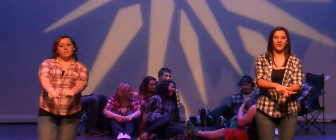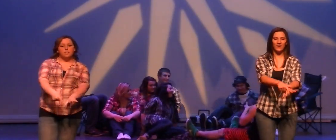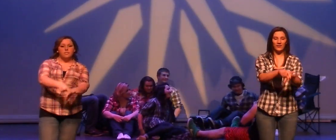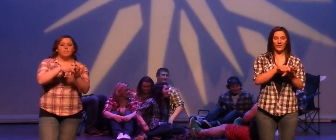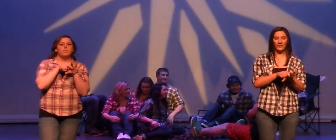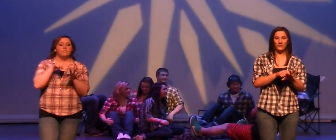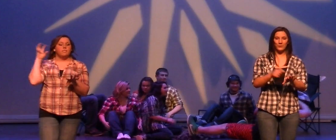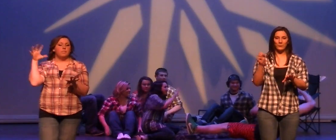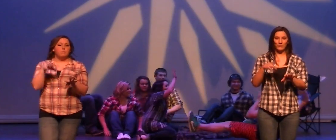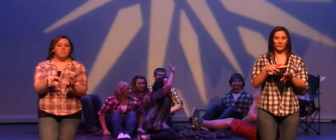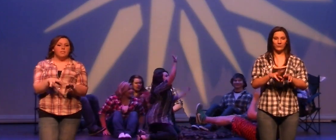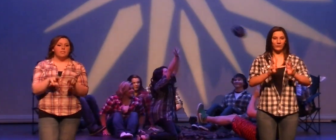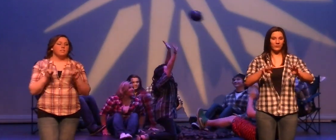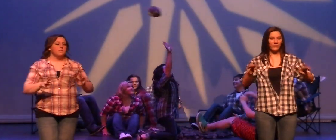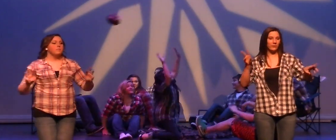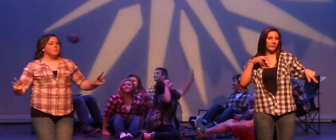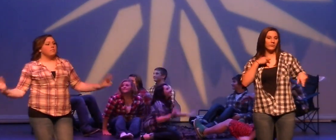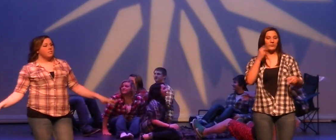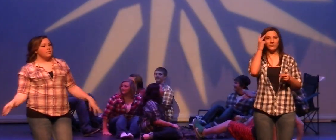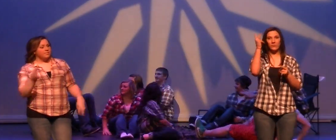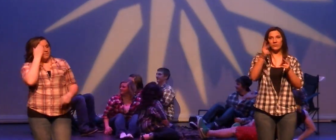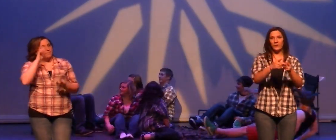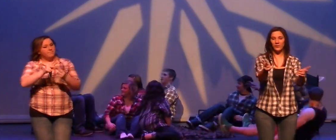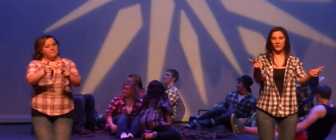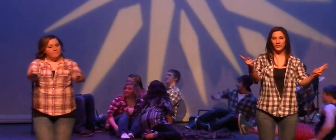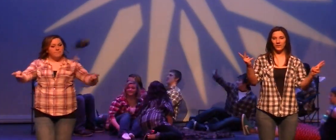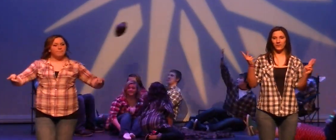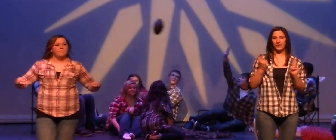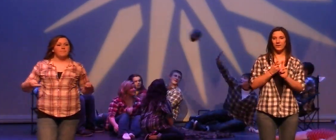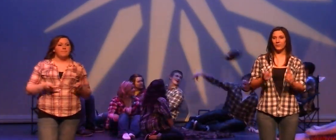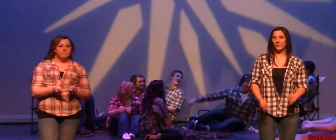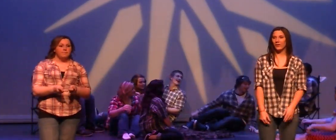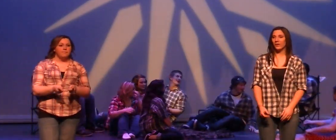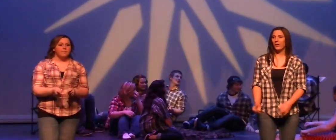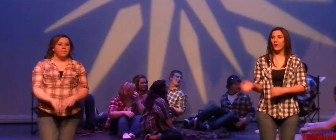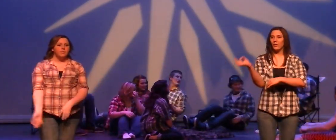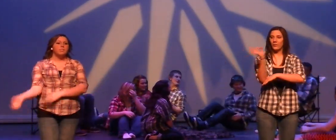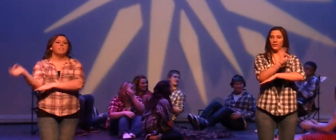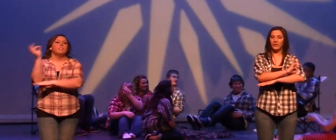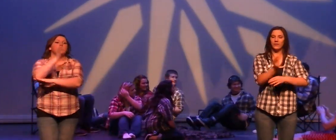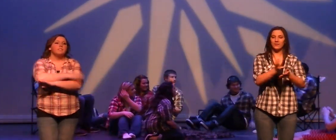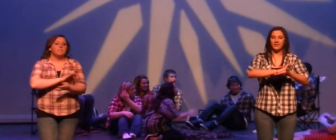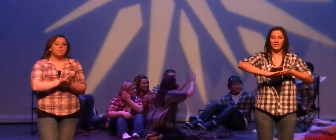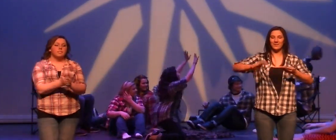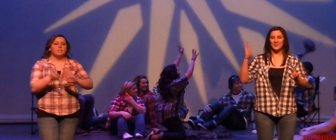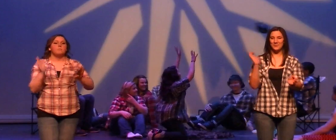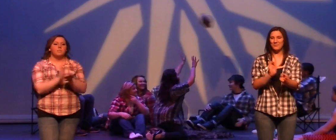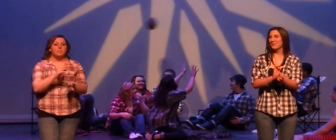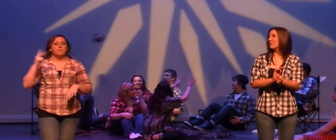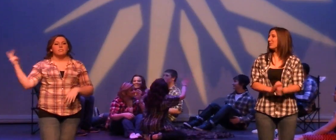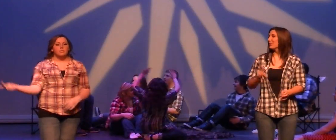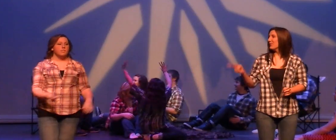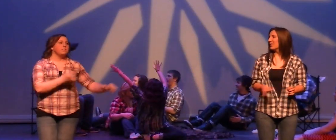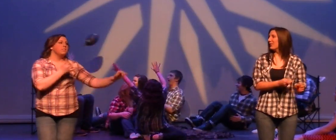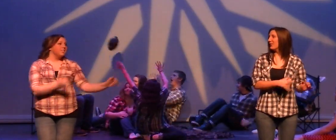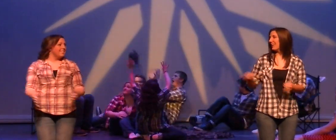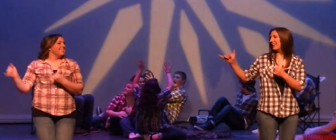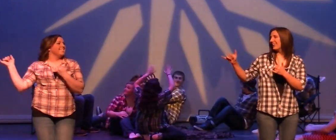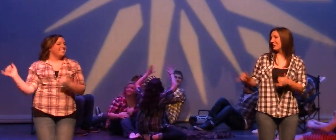on Clifflop tapes, it's a lot saying, I know the perfect time Well, the sunset, the symptoms, and we can